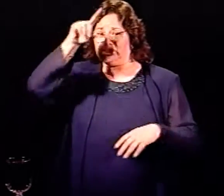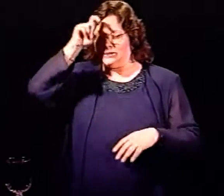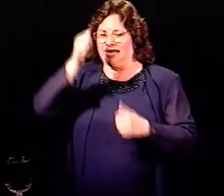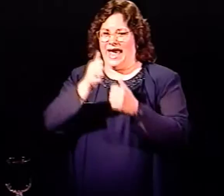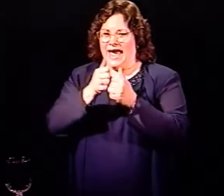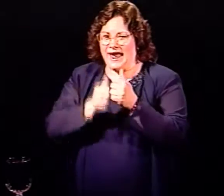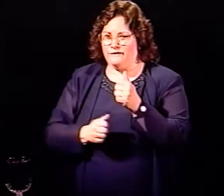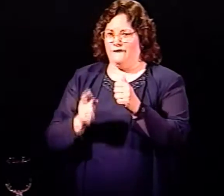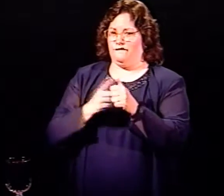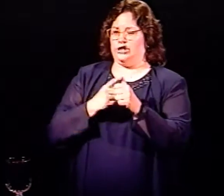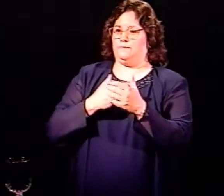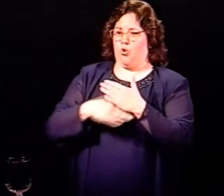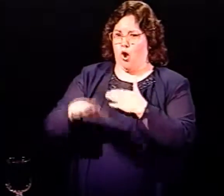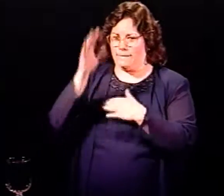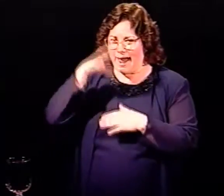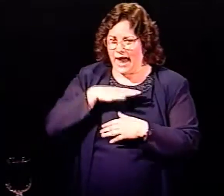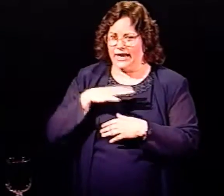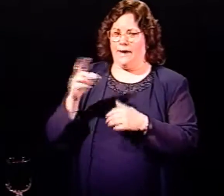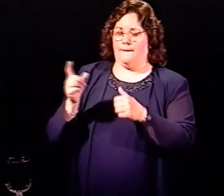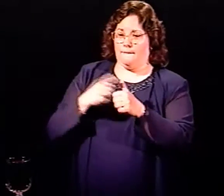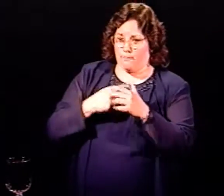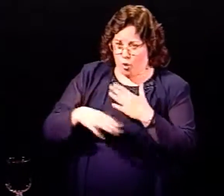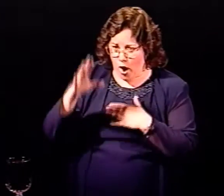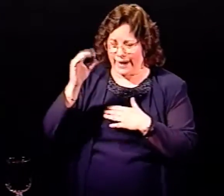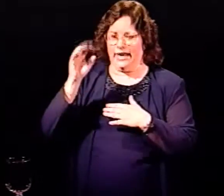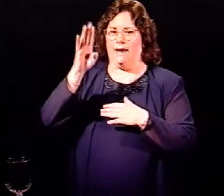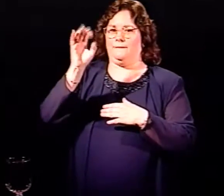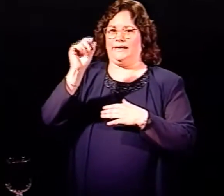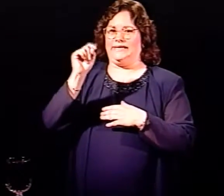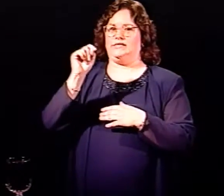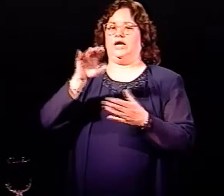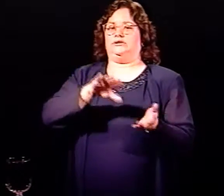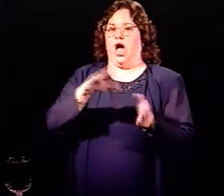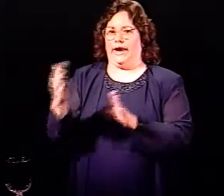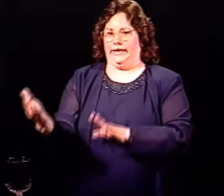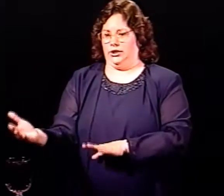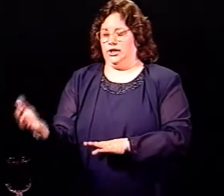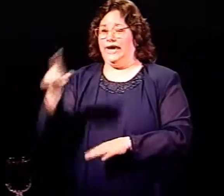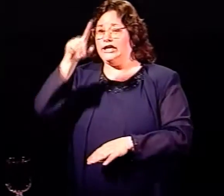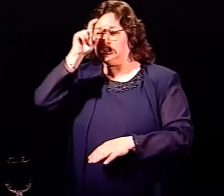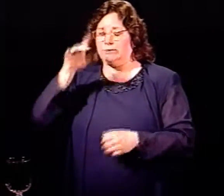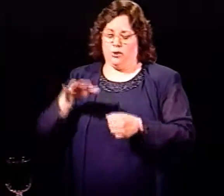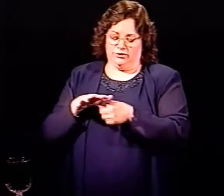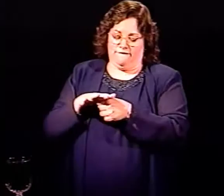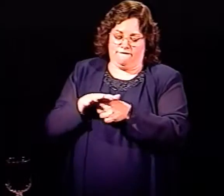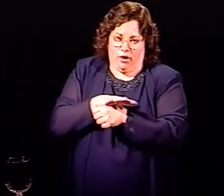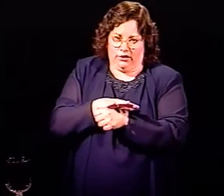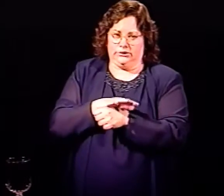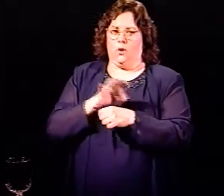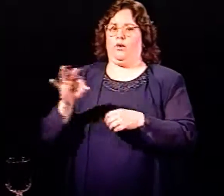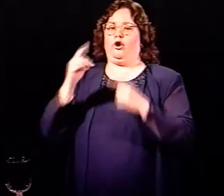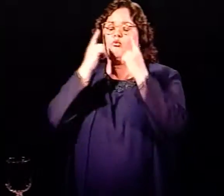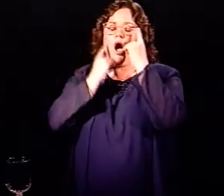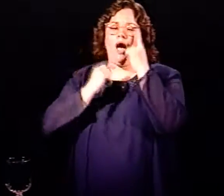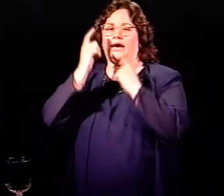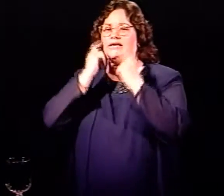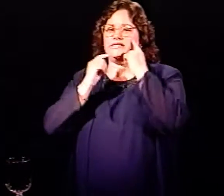Egypt. Every firstborn man, boy, and beast died. Egypt was filled with cries and